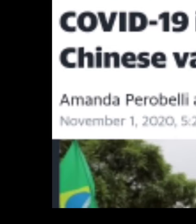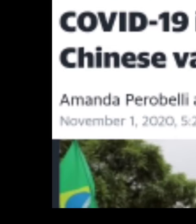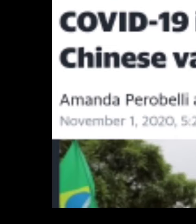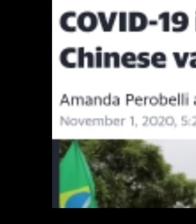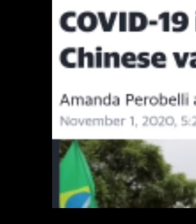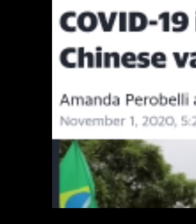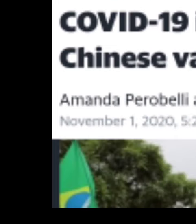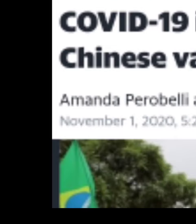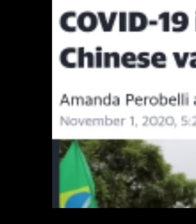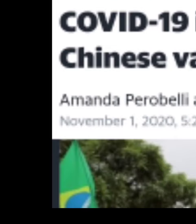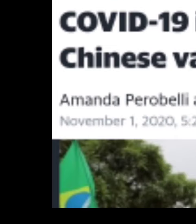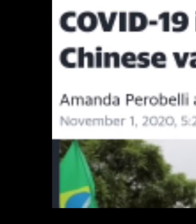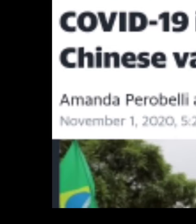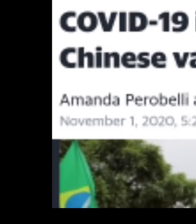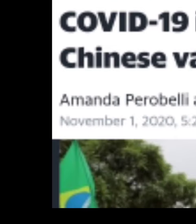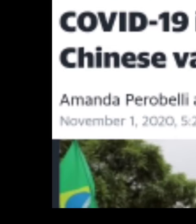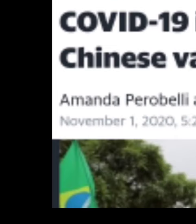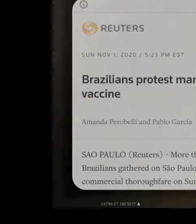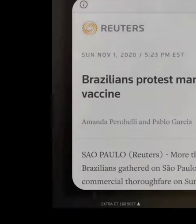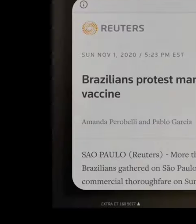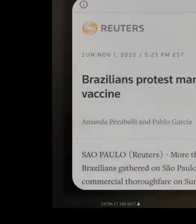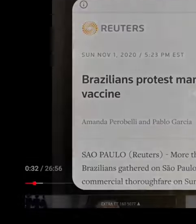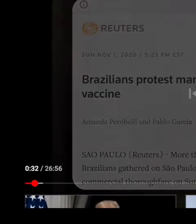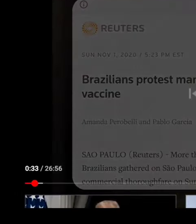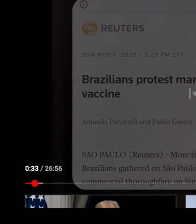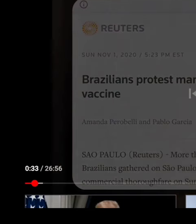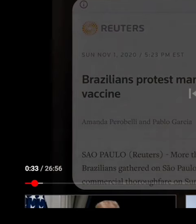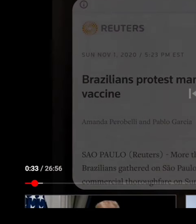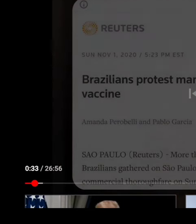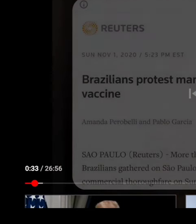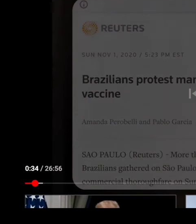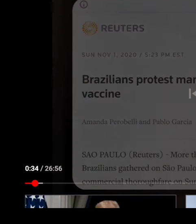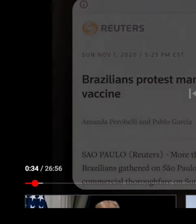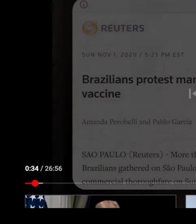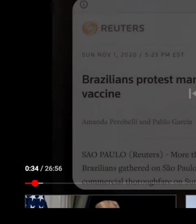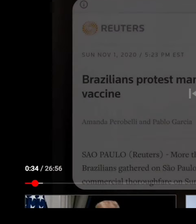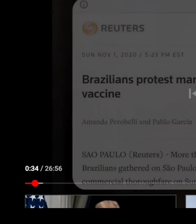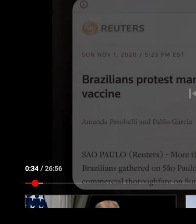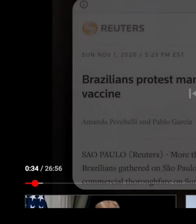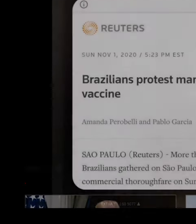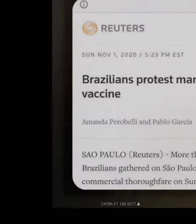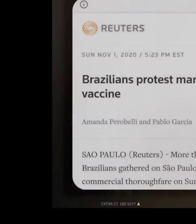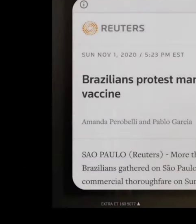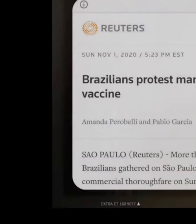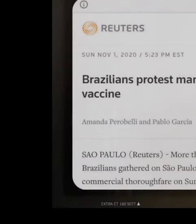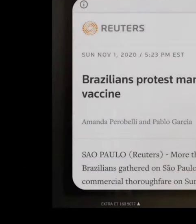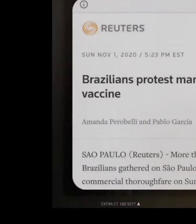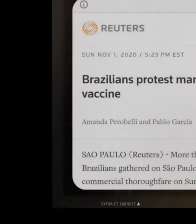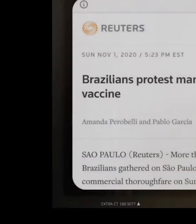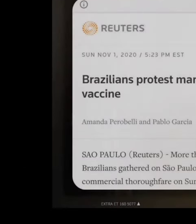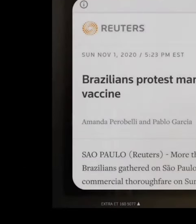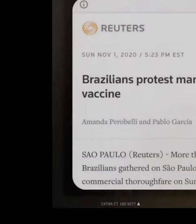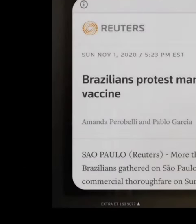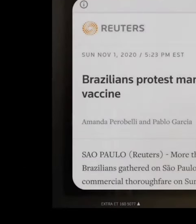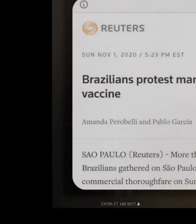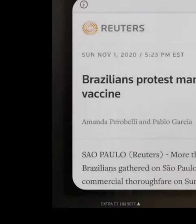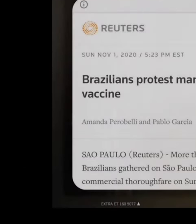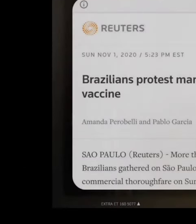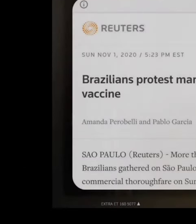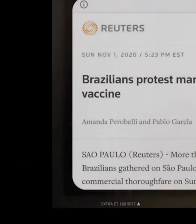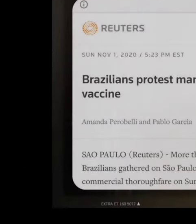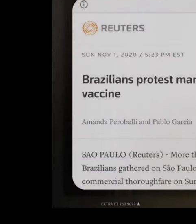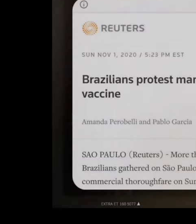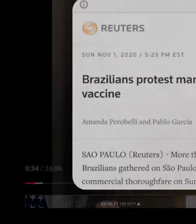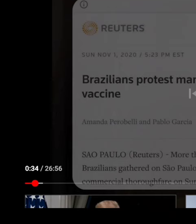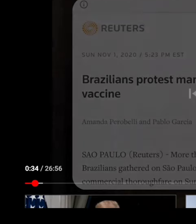with a high level of care and caution. Shalom. Want to start off by giving up. All right. So there you